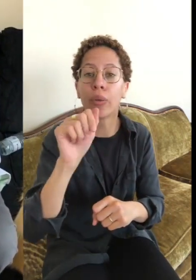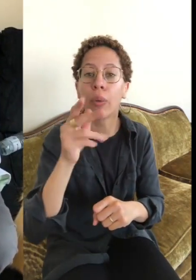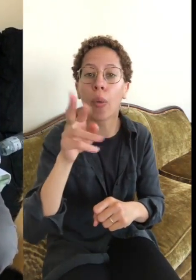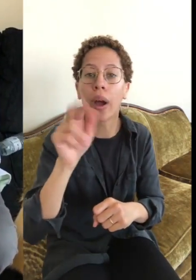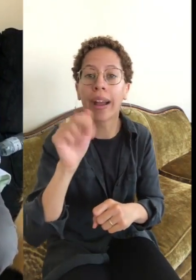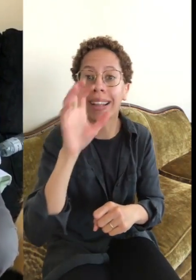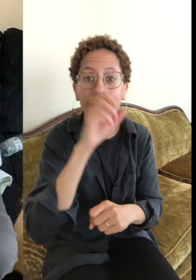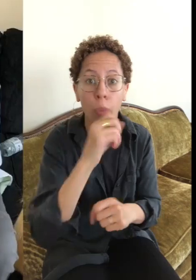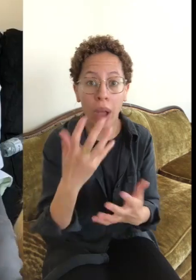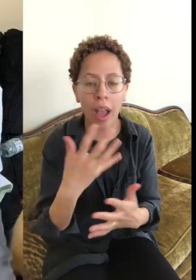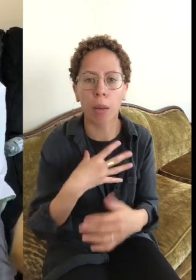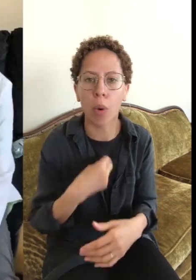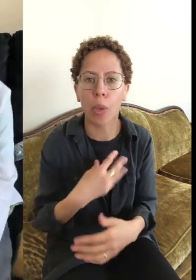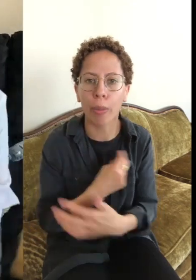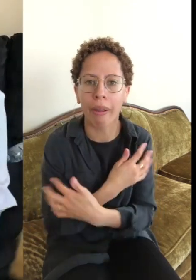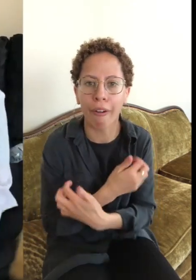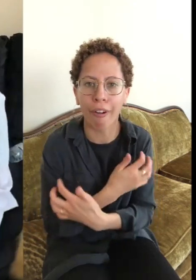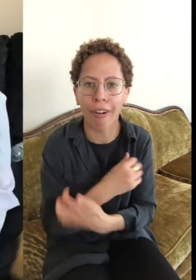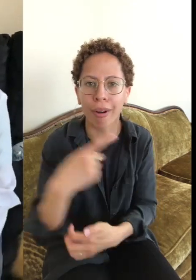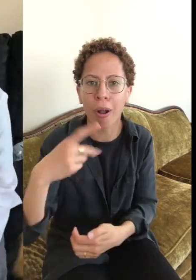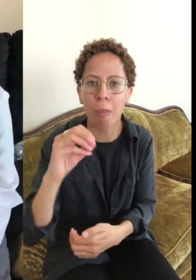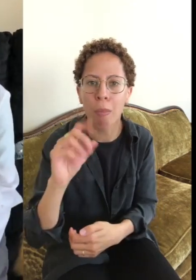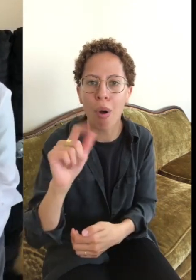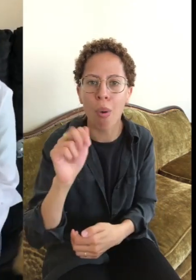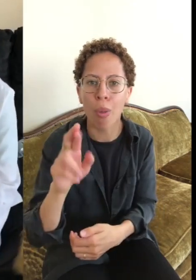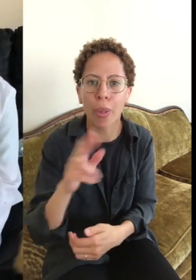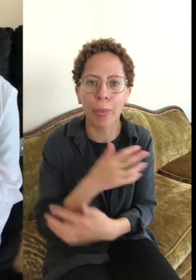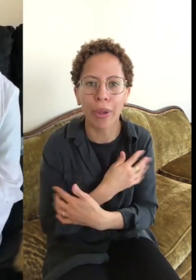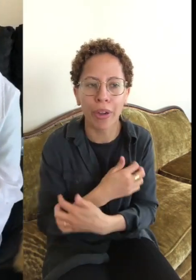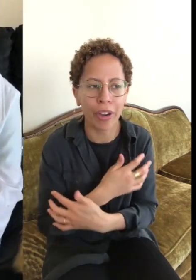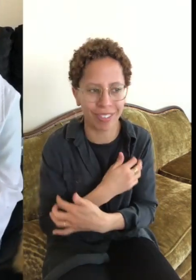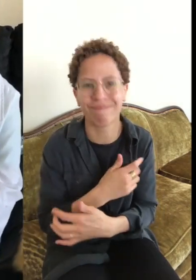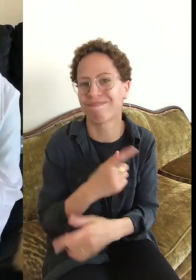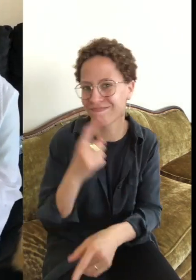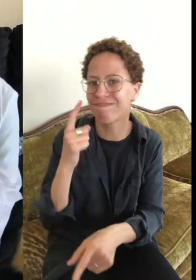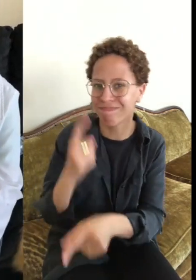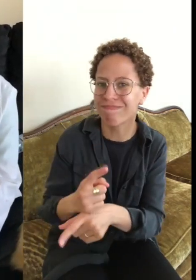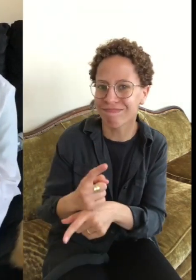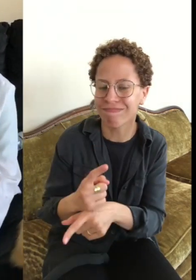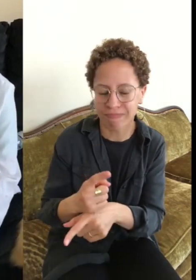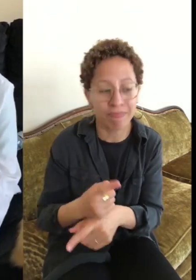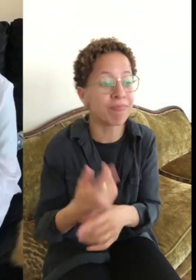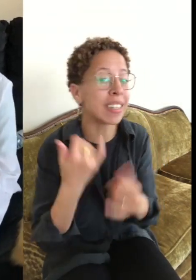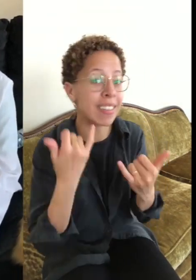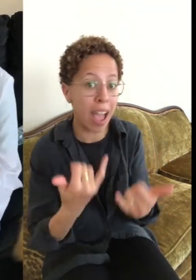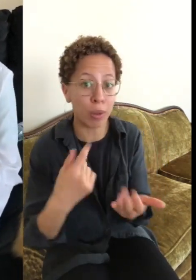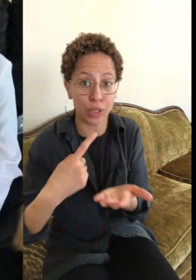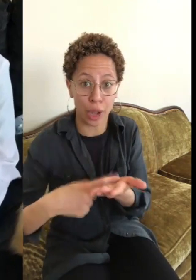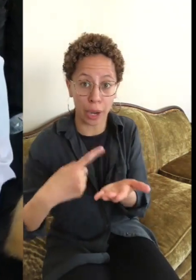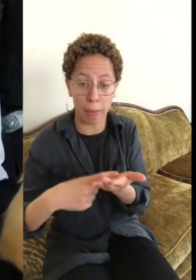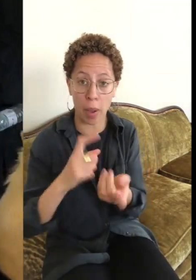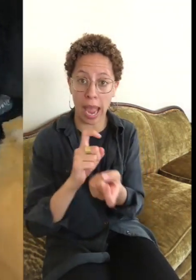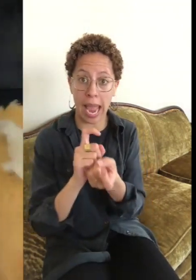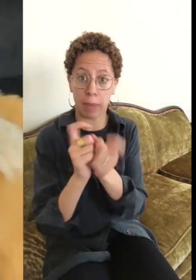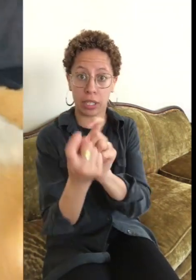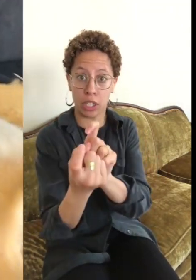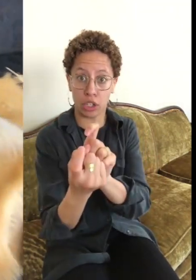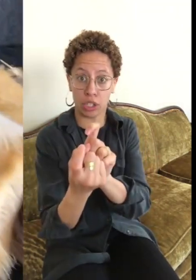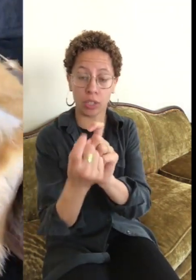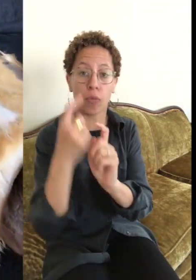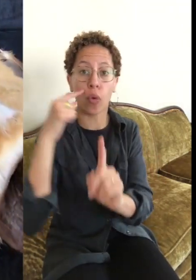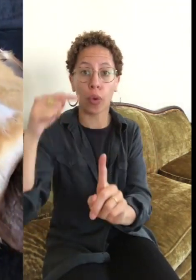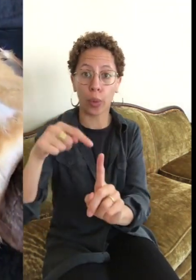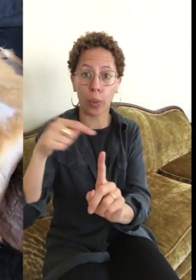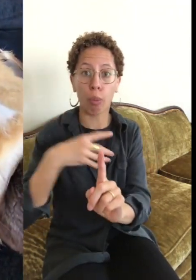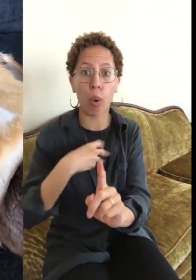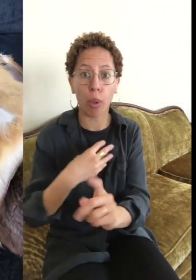You're right. Yes, good. Now, as we're talking about adaptations for polar bear, let's see if anybody knows why these two types